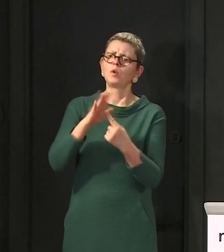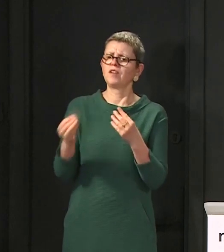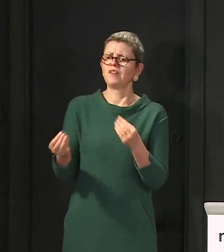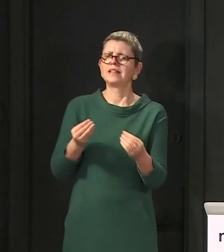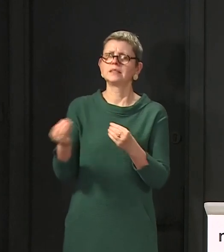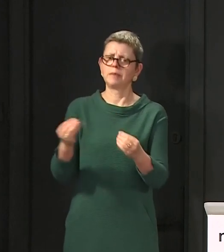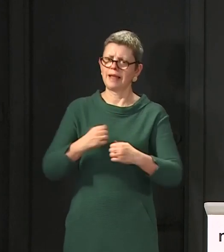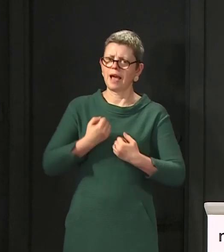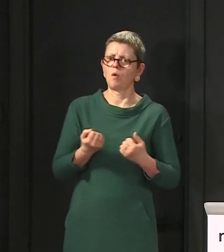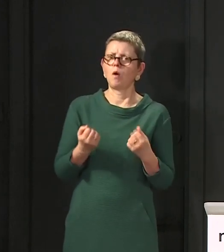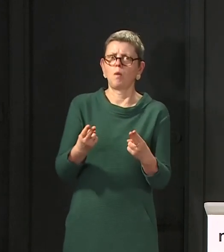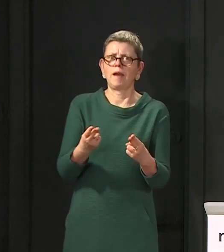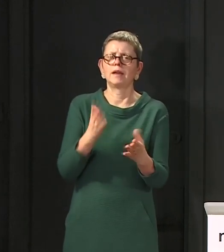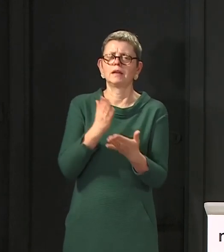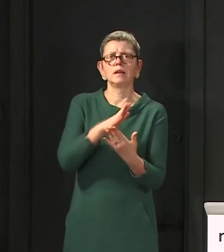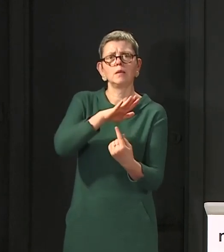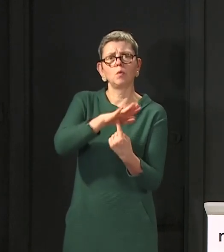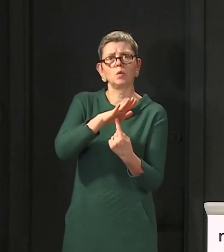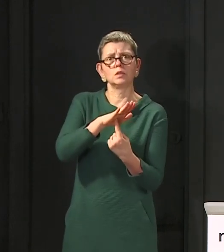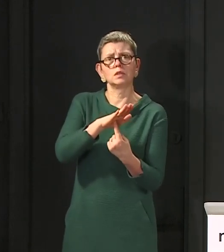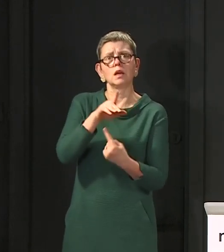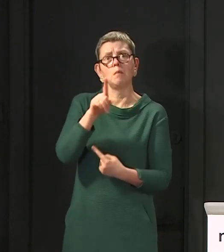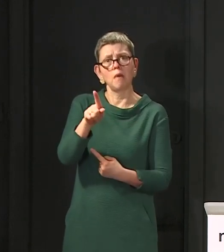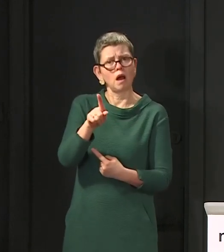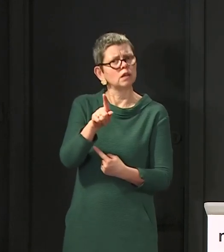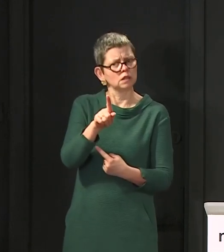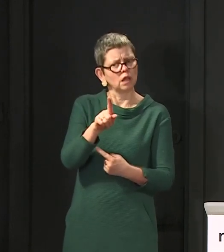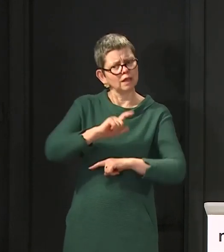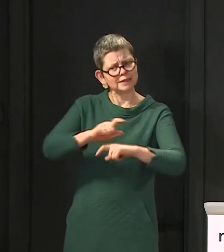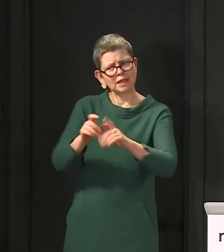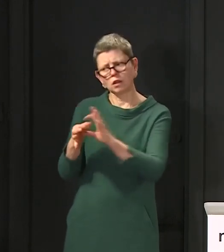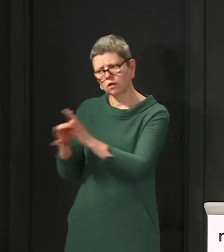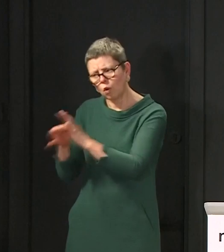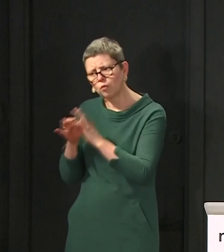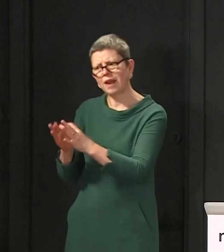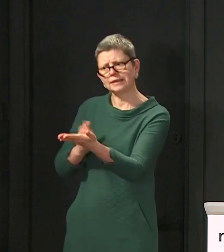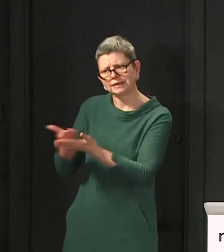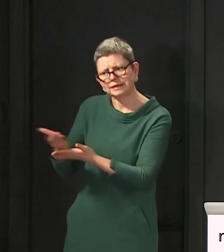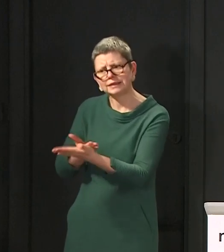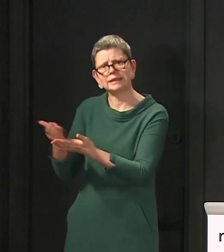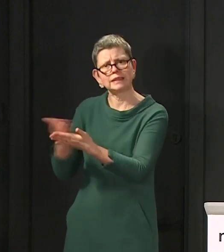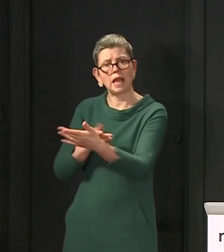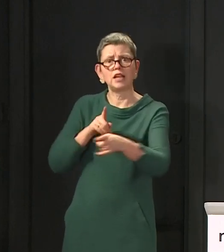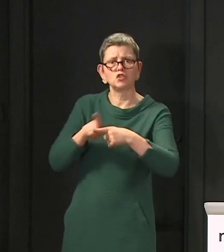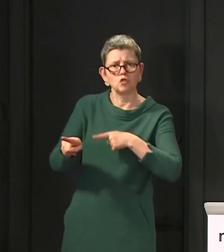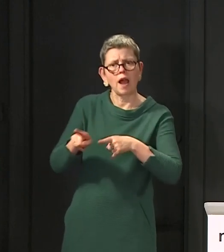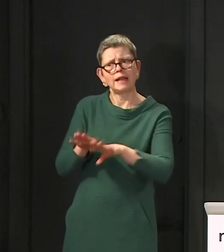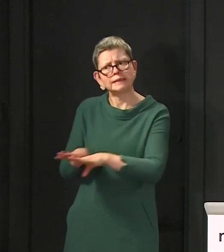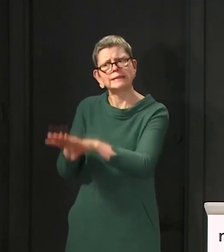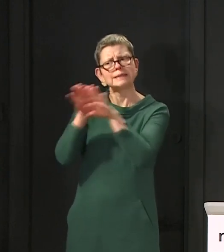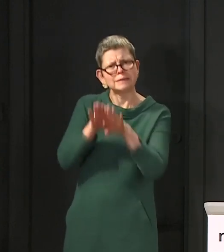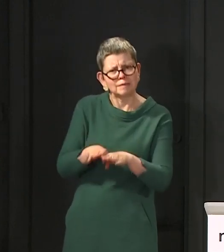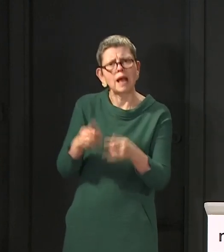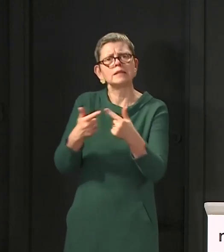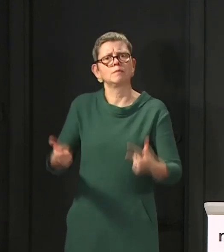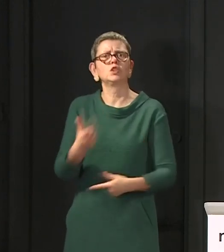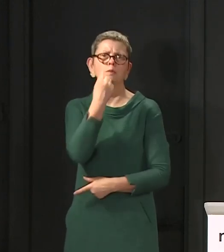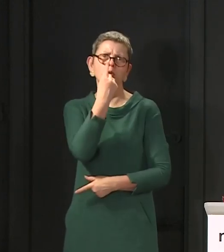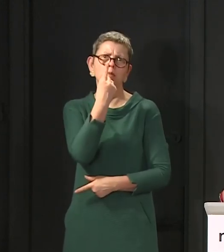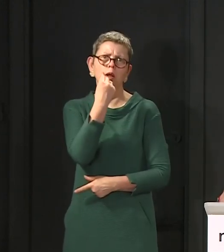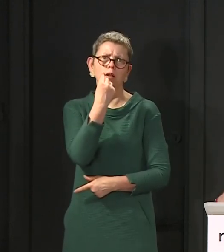that does not mean that we do not continue to cooperate and collaborate and align our messages as far as possible. And as long as we have an